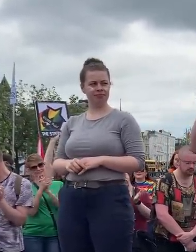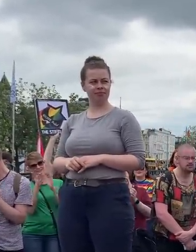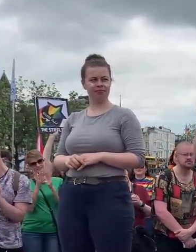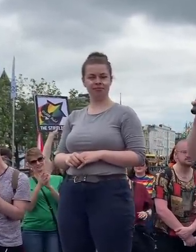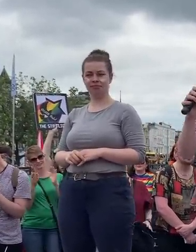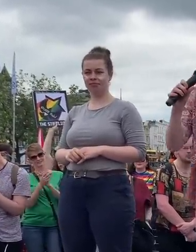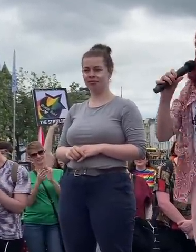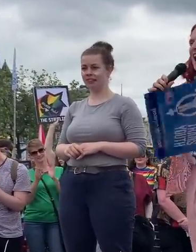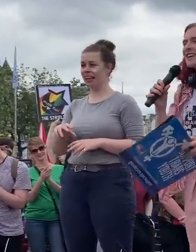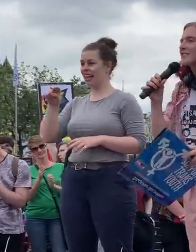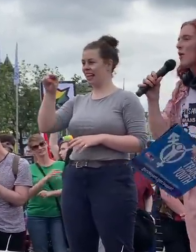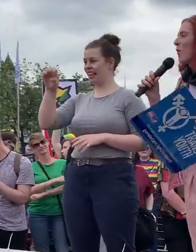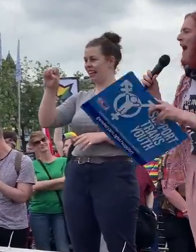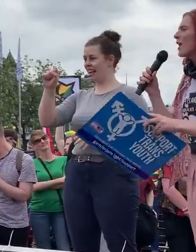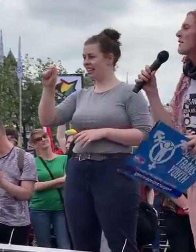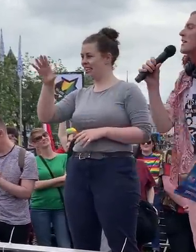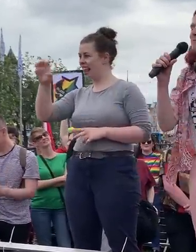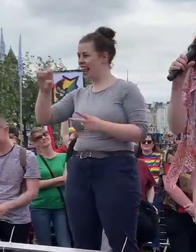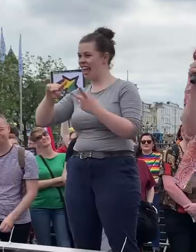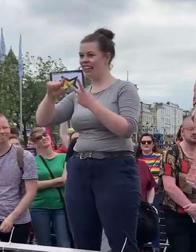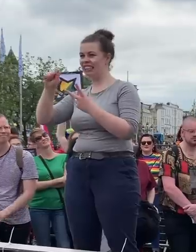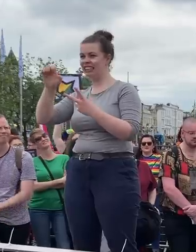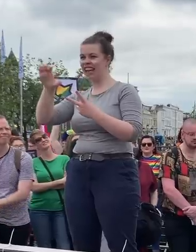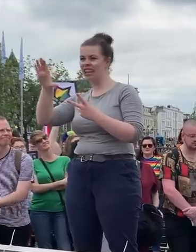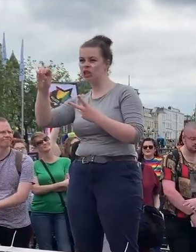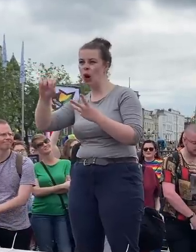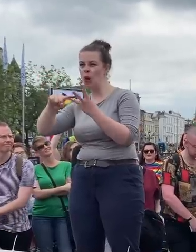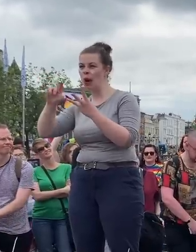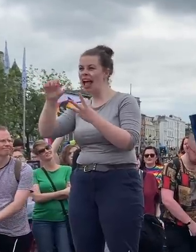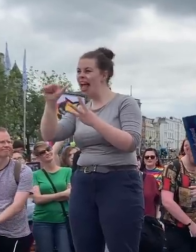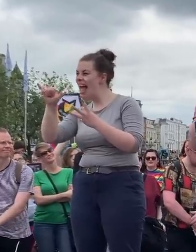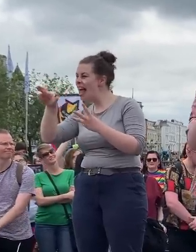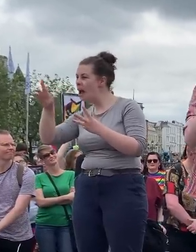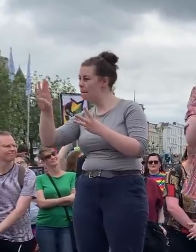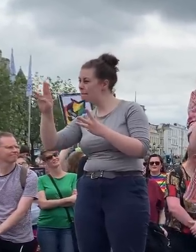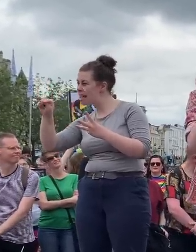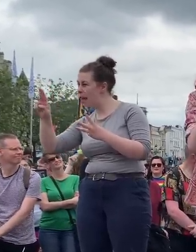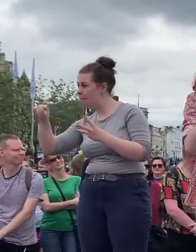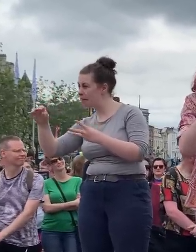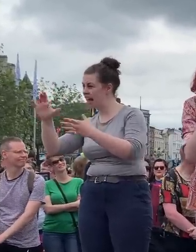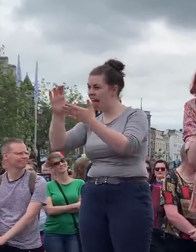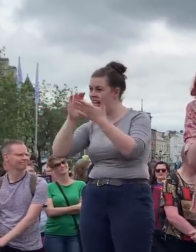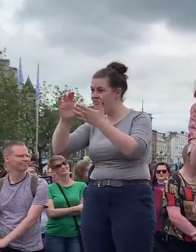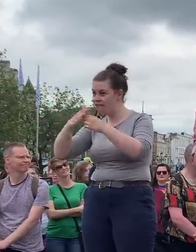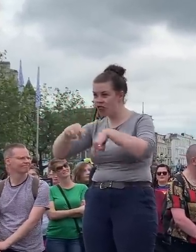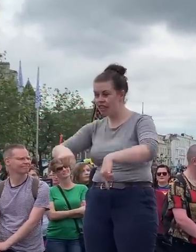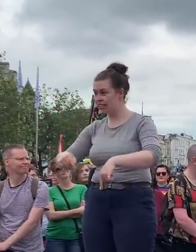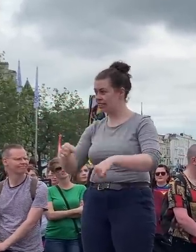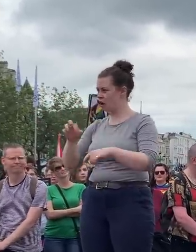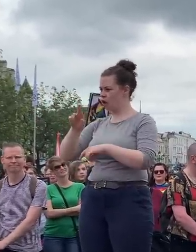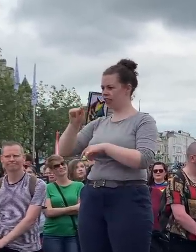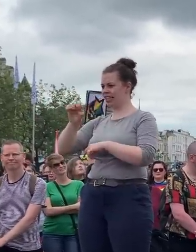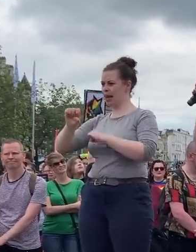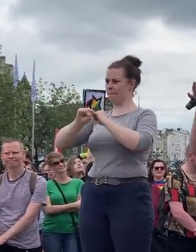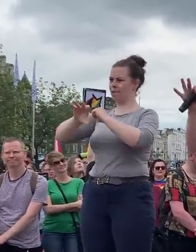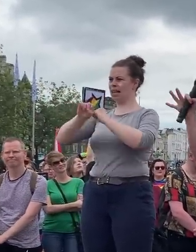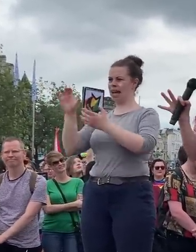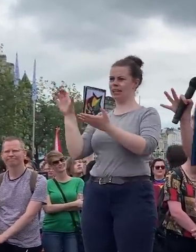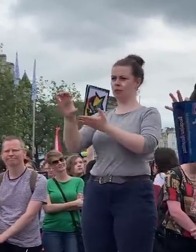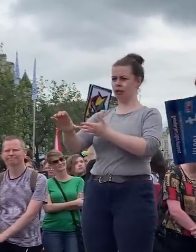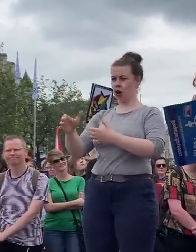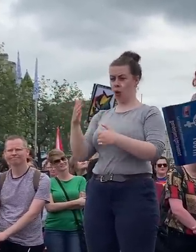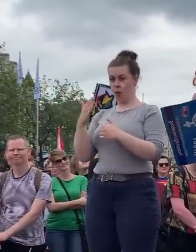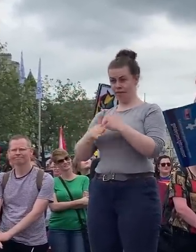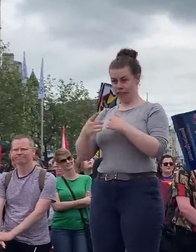Having Nestle, Tesco, Airbnb as corporate sponsors, having RTE as a media sponsor, we've